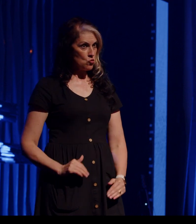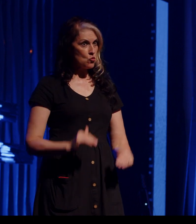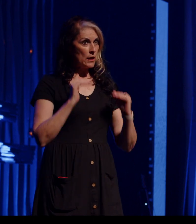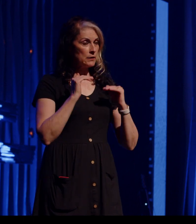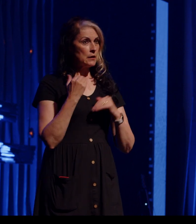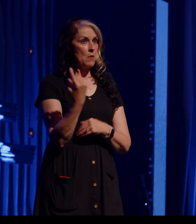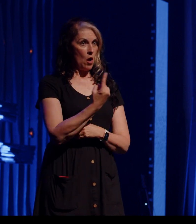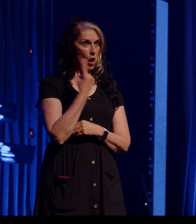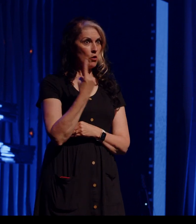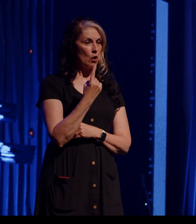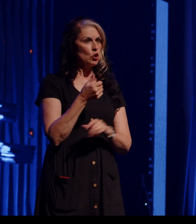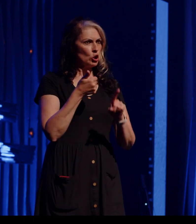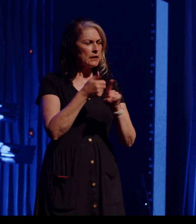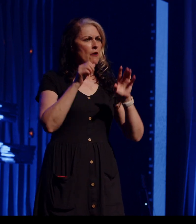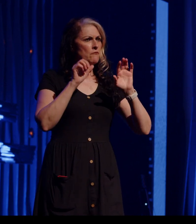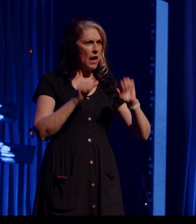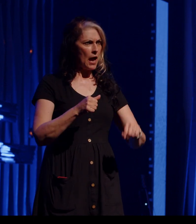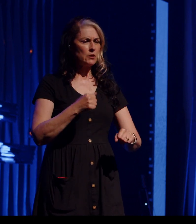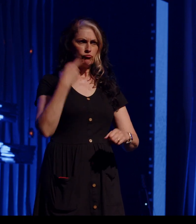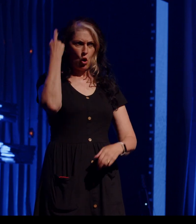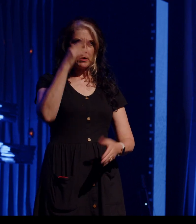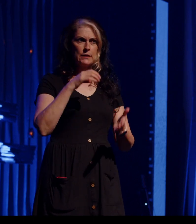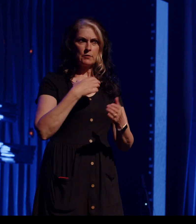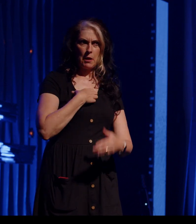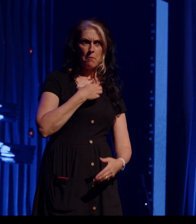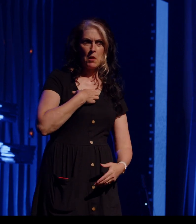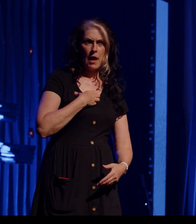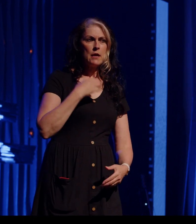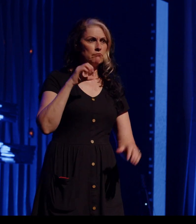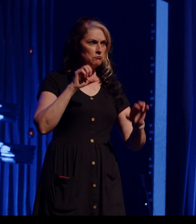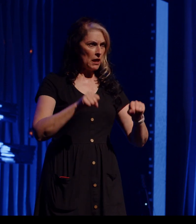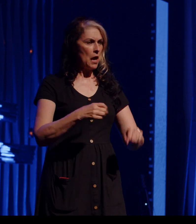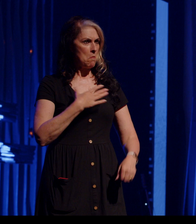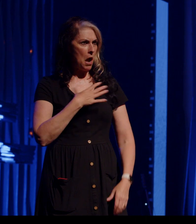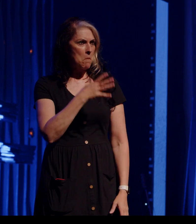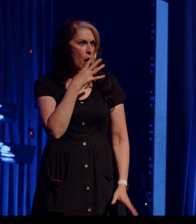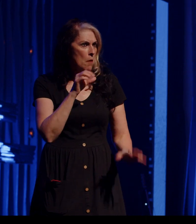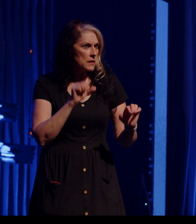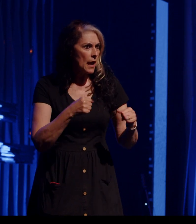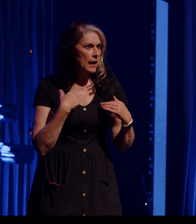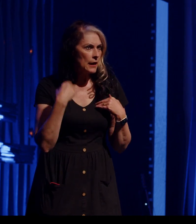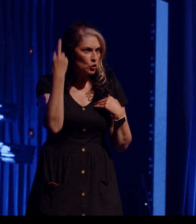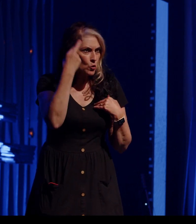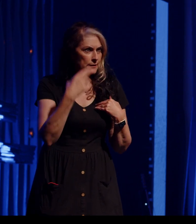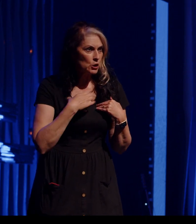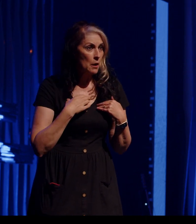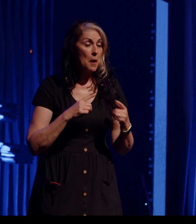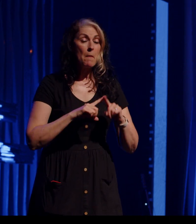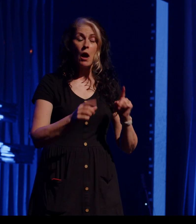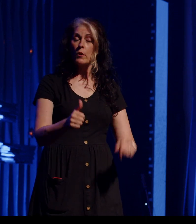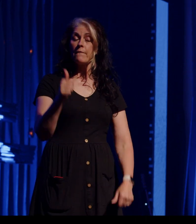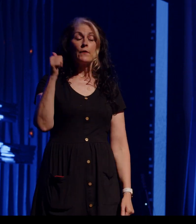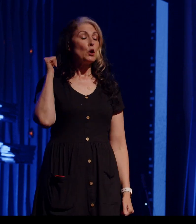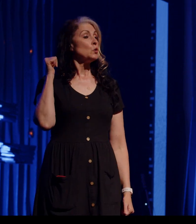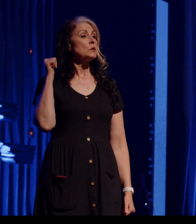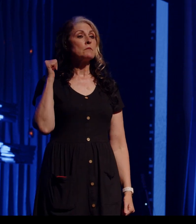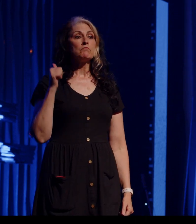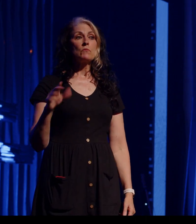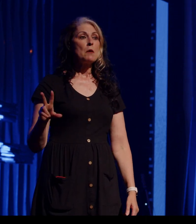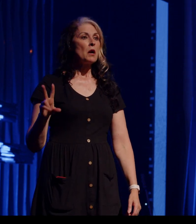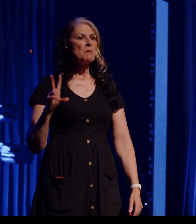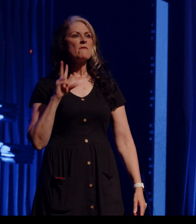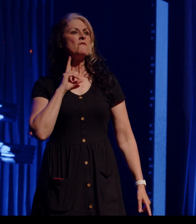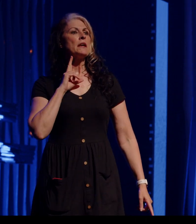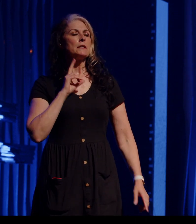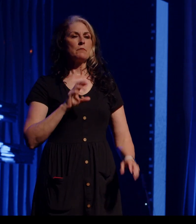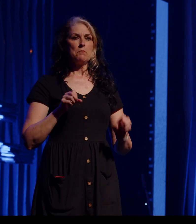reason to complain. Carson says if anyone had reason to make excuses, it was her. But she refused to be a victim and would not